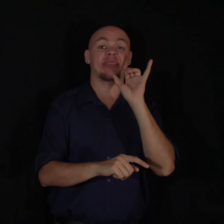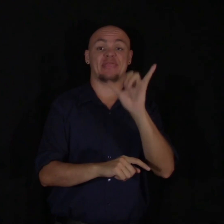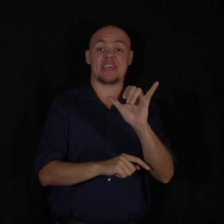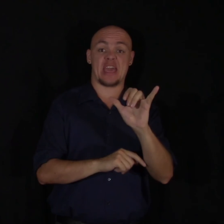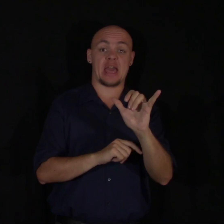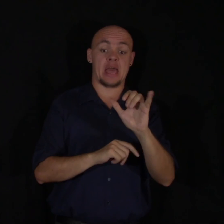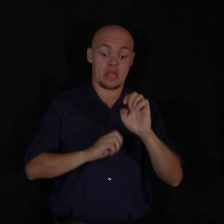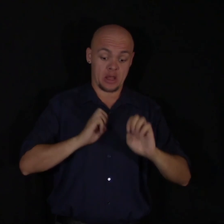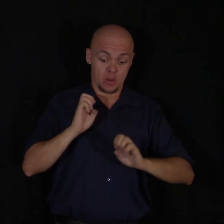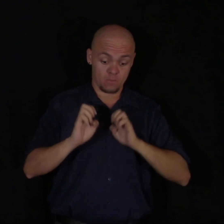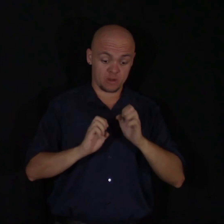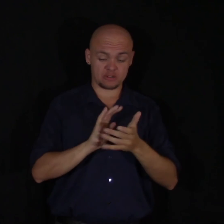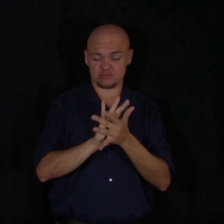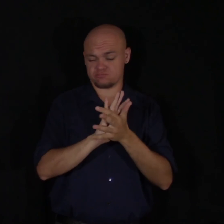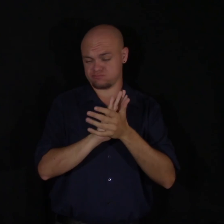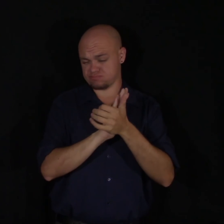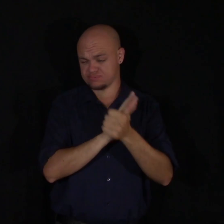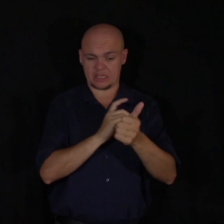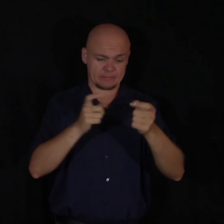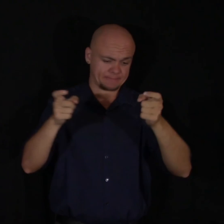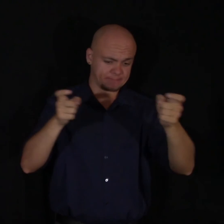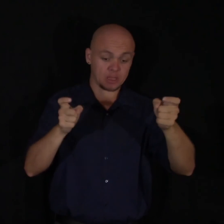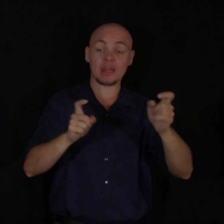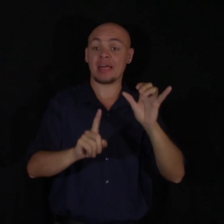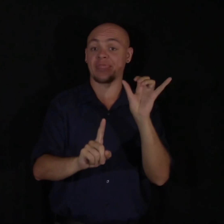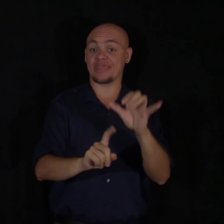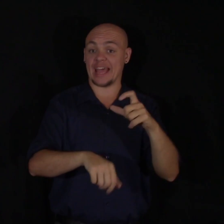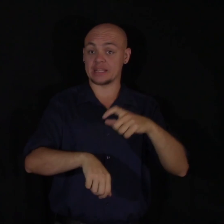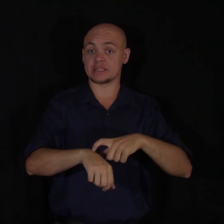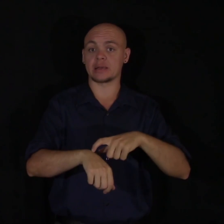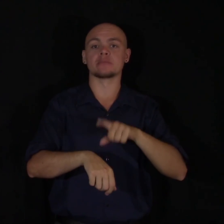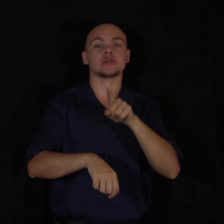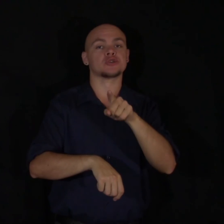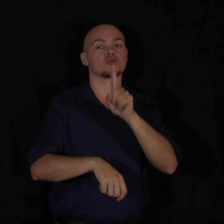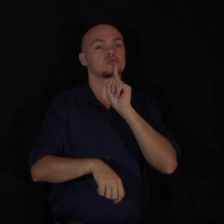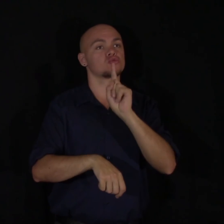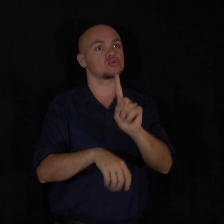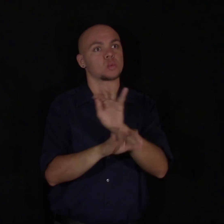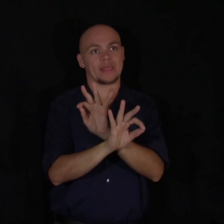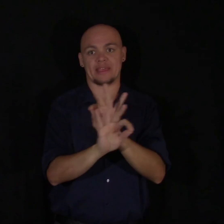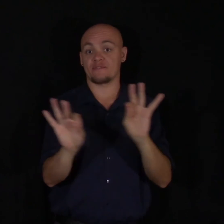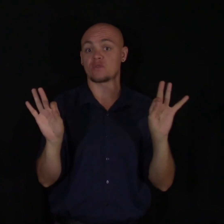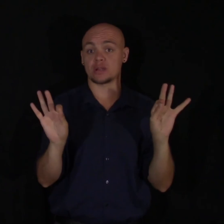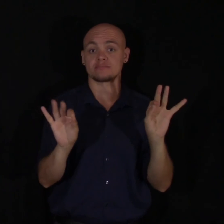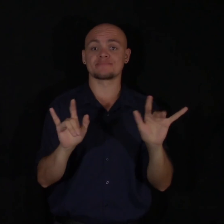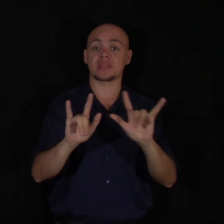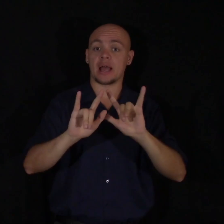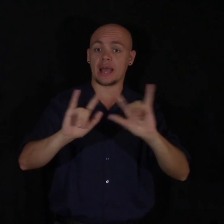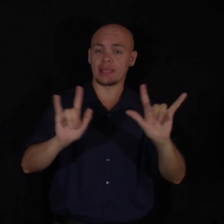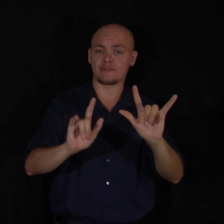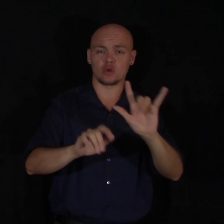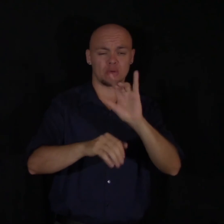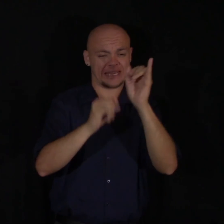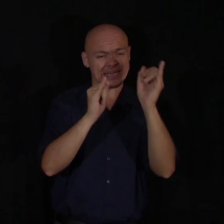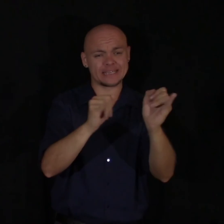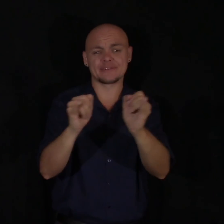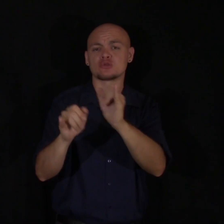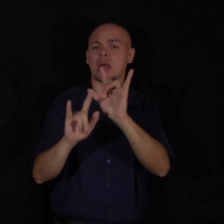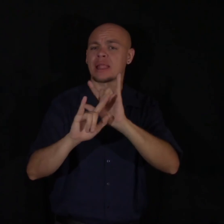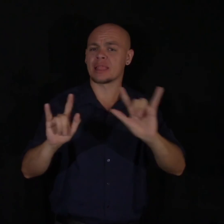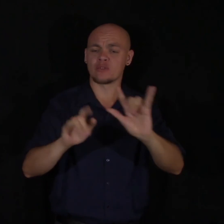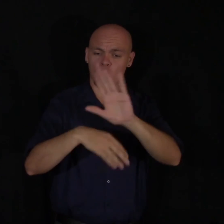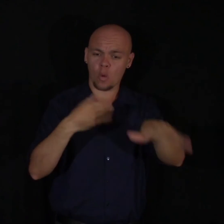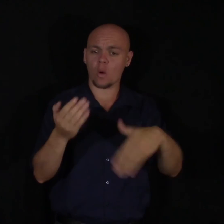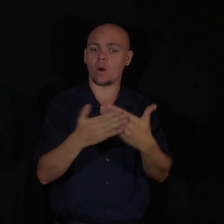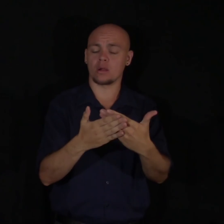your emotions, then and only then are you free. I love you, each and every one of you, and I